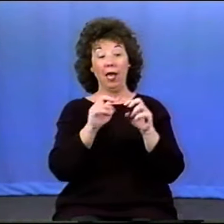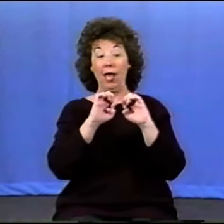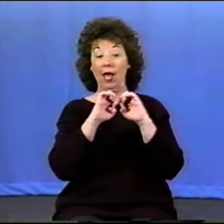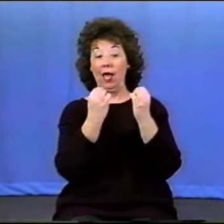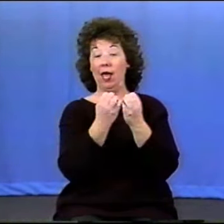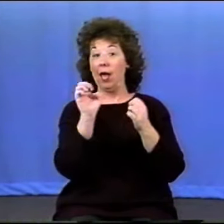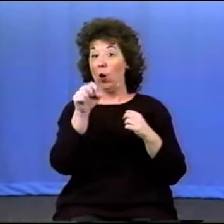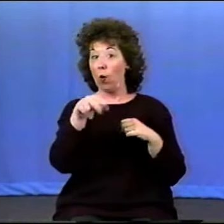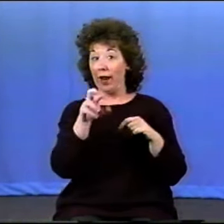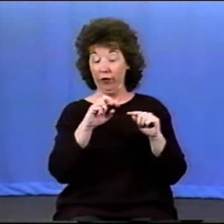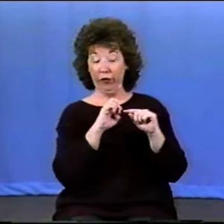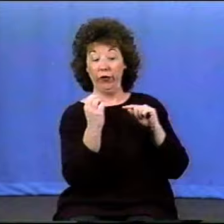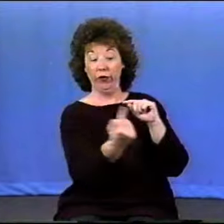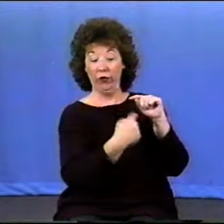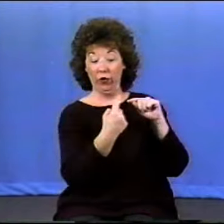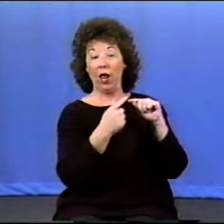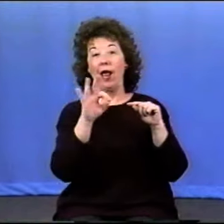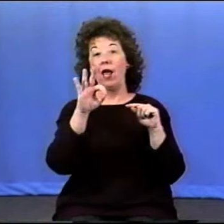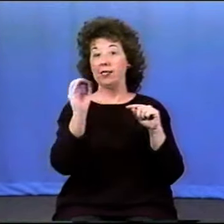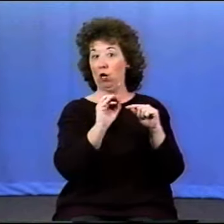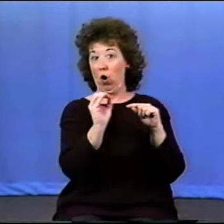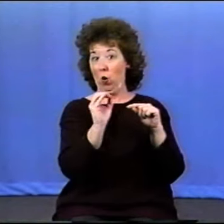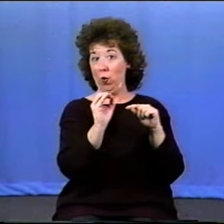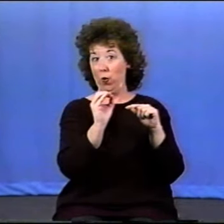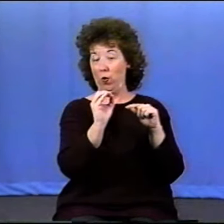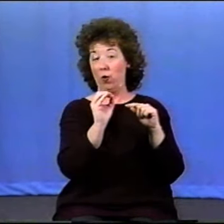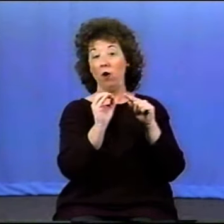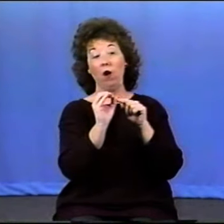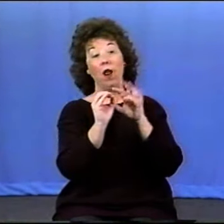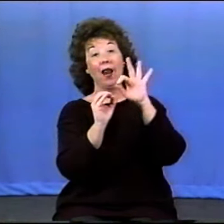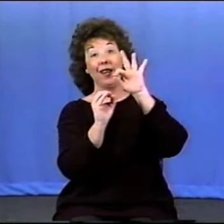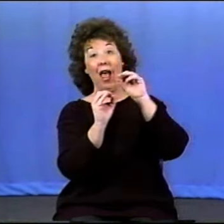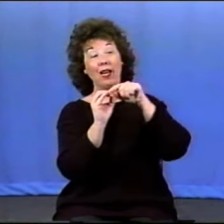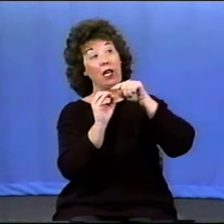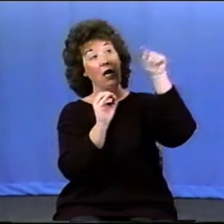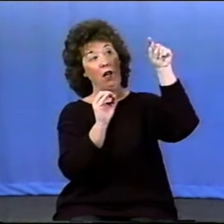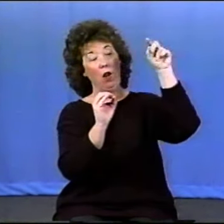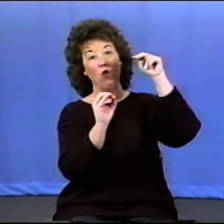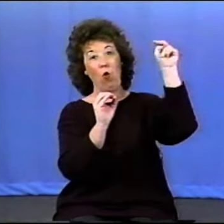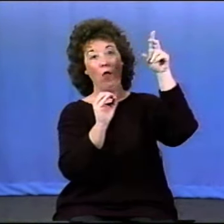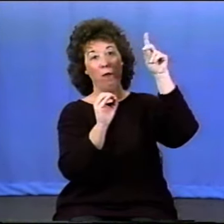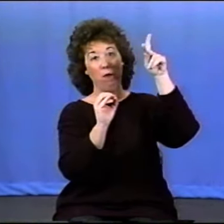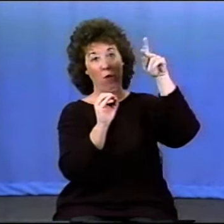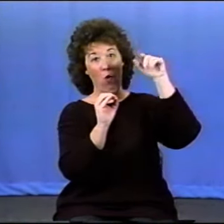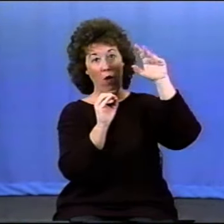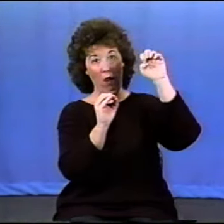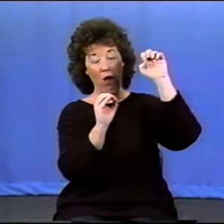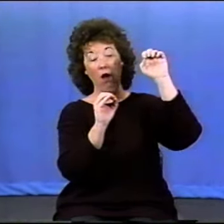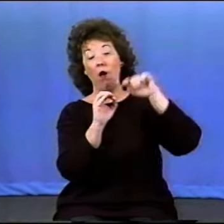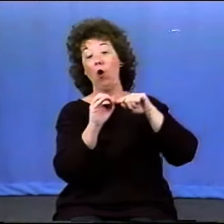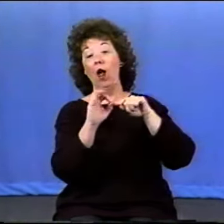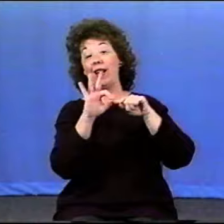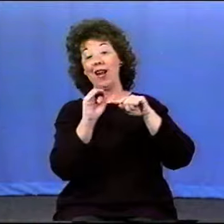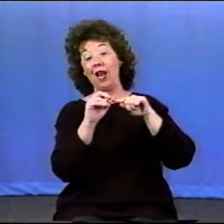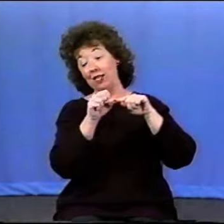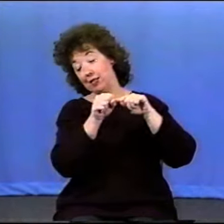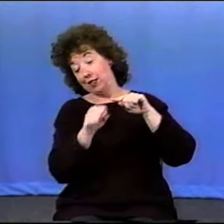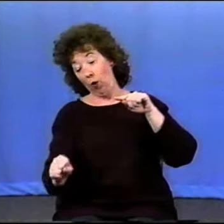and 90 degrees north, which would be the North Pole, or 90 degrees south, which would be the South Pole. Los Angeles, for example,